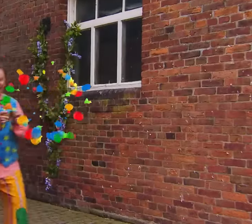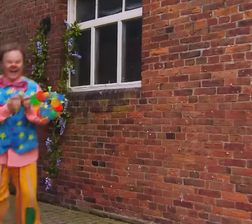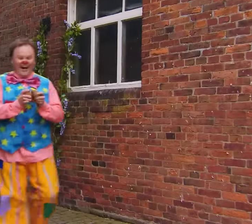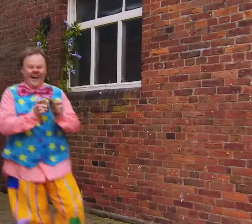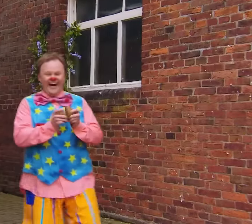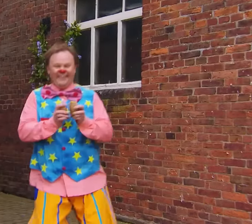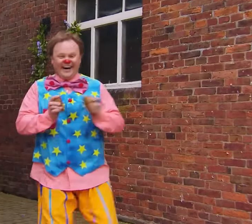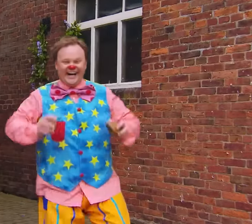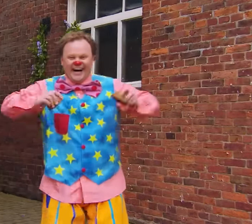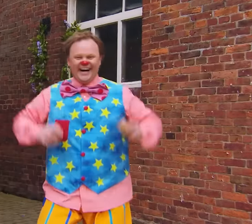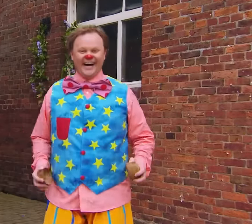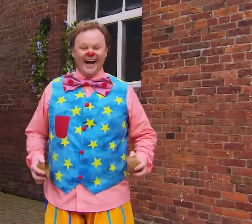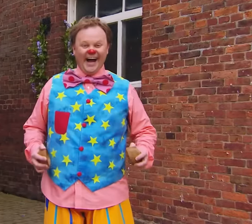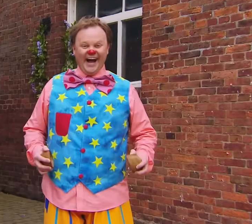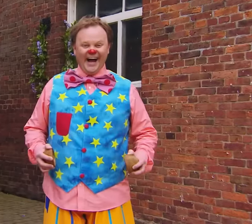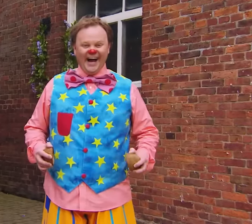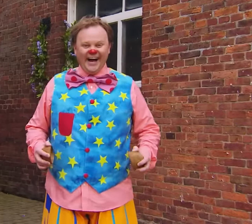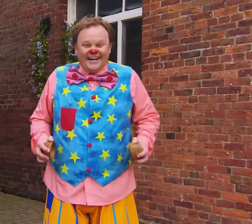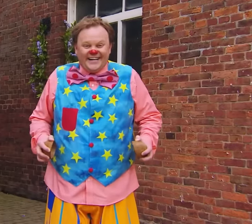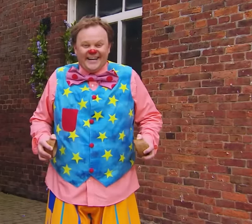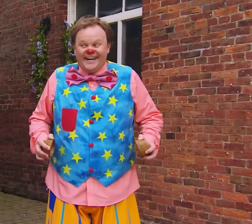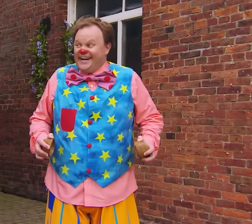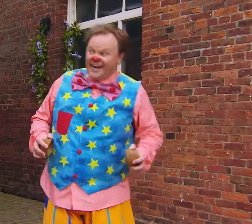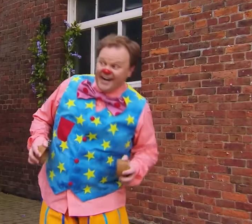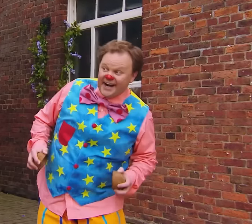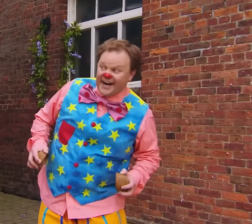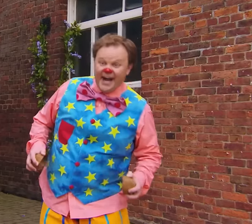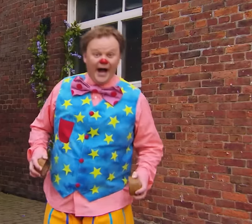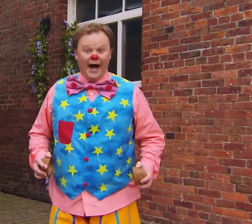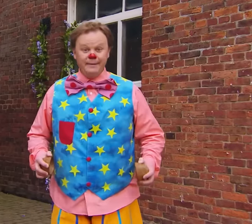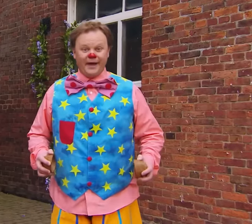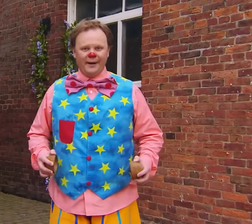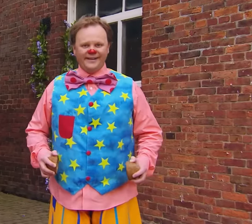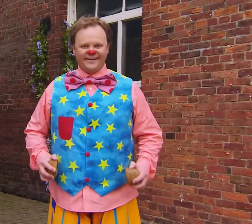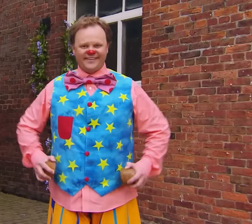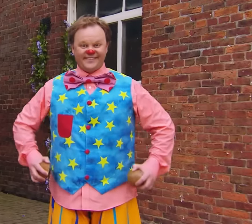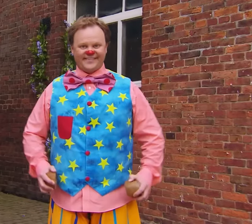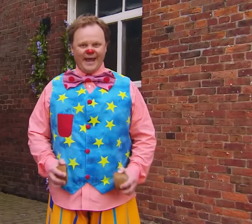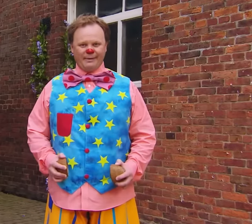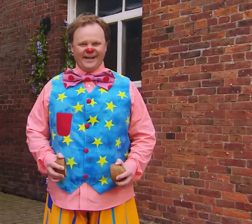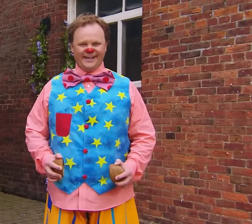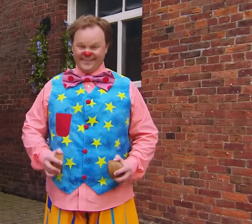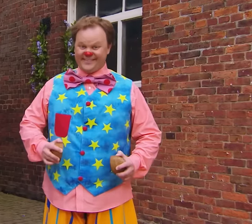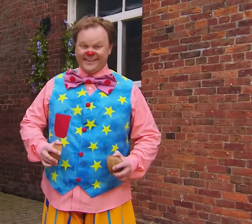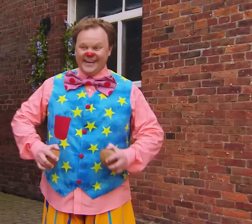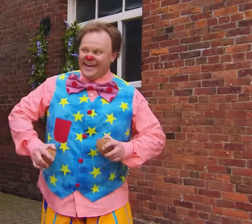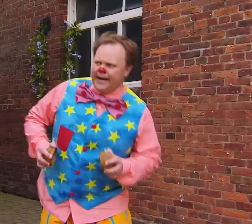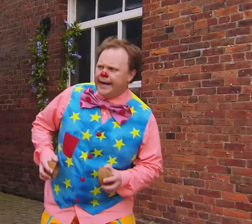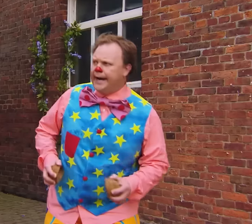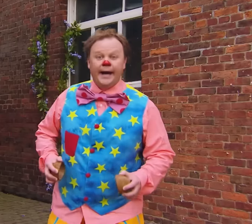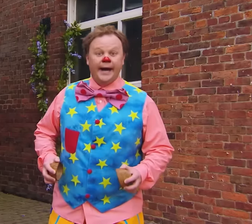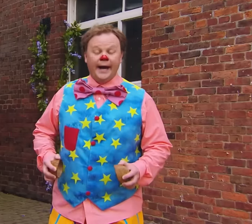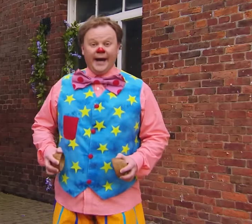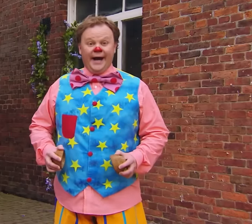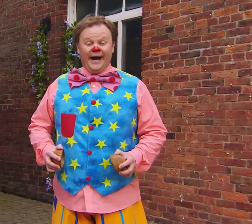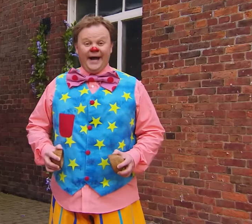Mr. Tumble? Mr. Tumble, where are you going? I'm going to the stables. The stables, Mr.